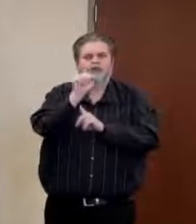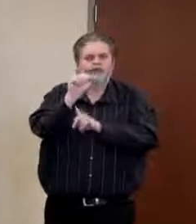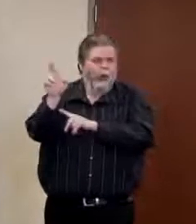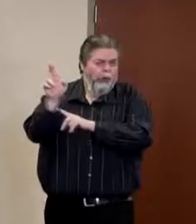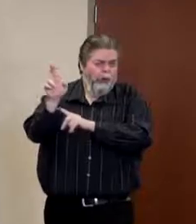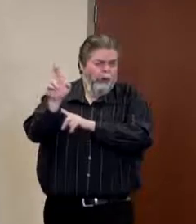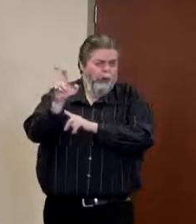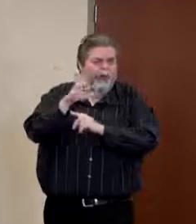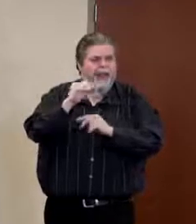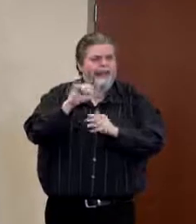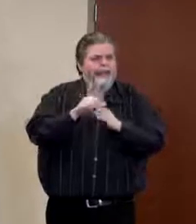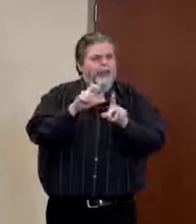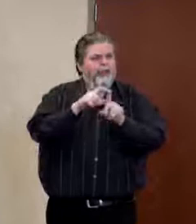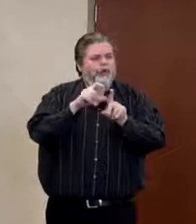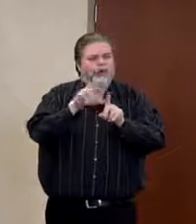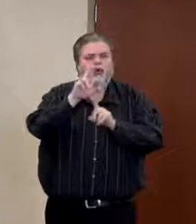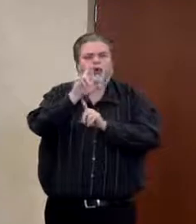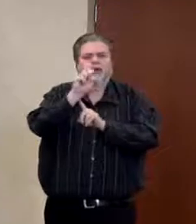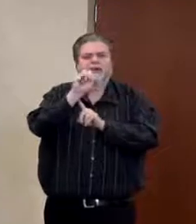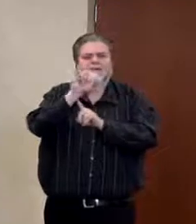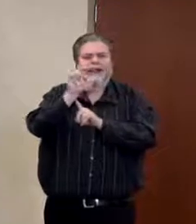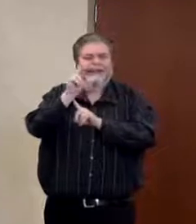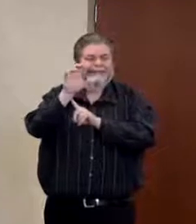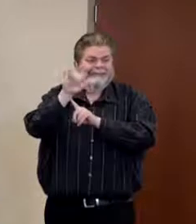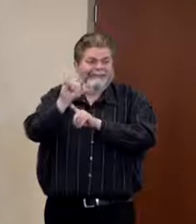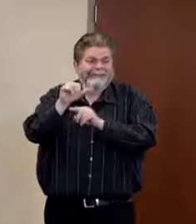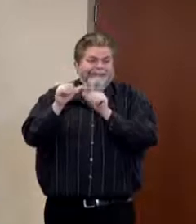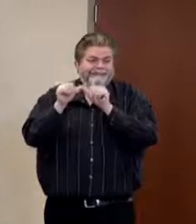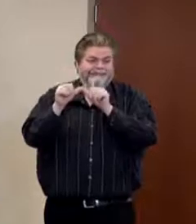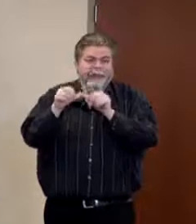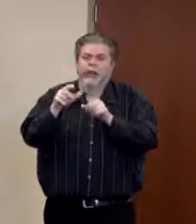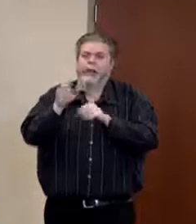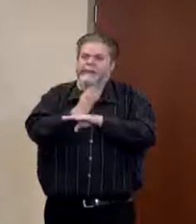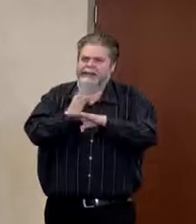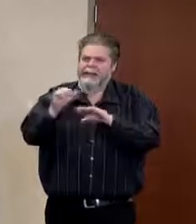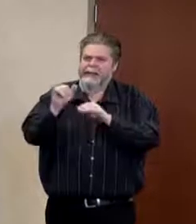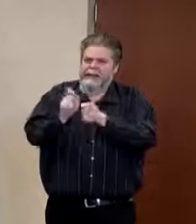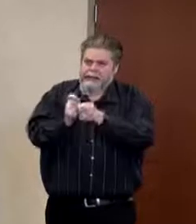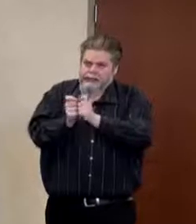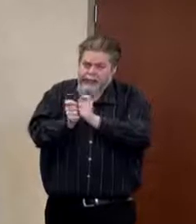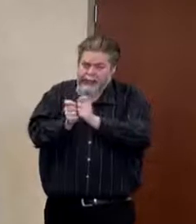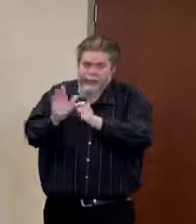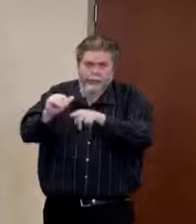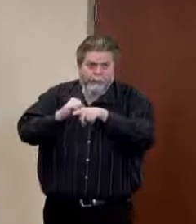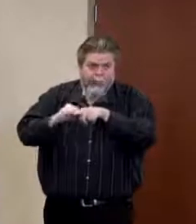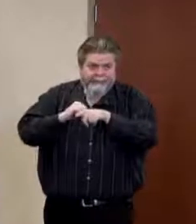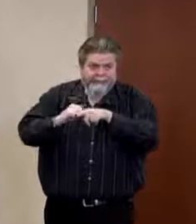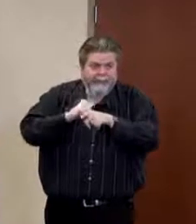term resiliency, is the quicker businesses can adapt their business practices,